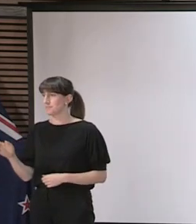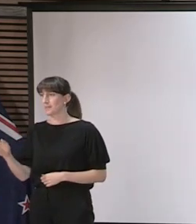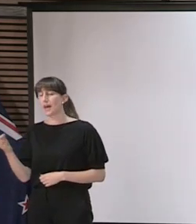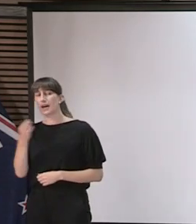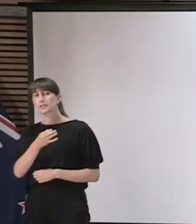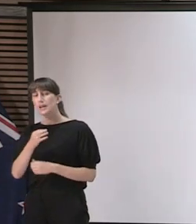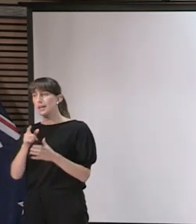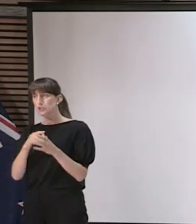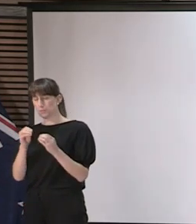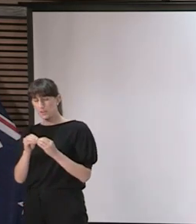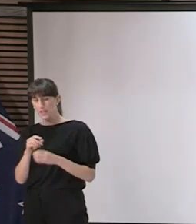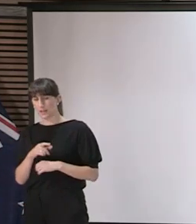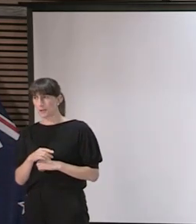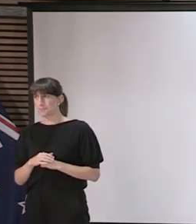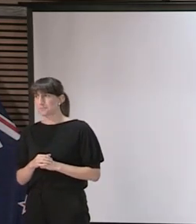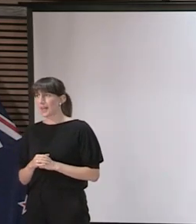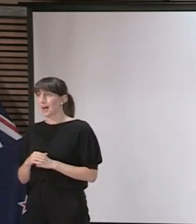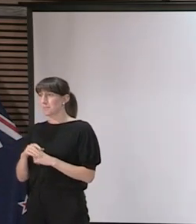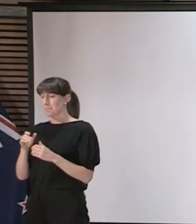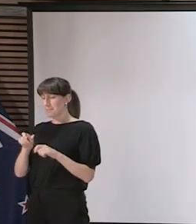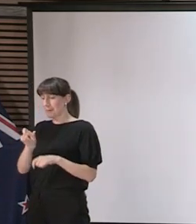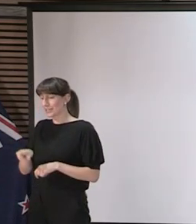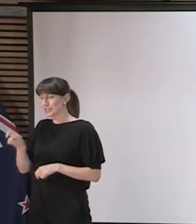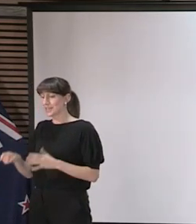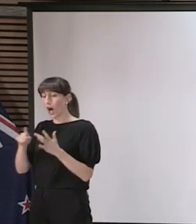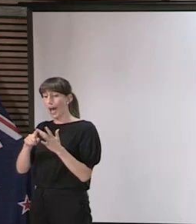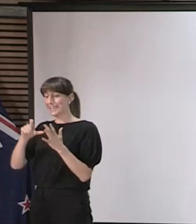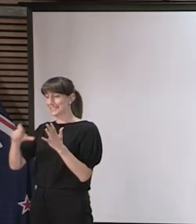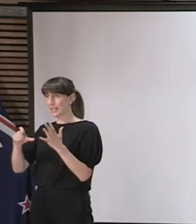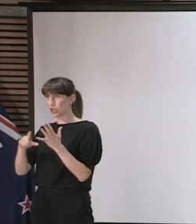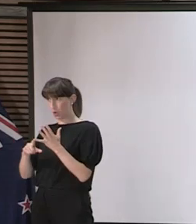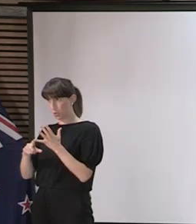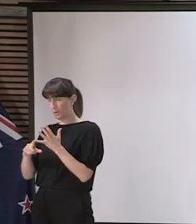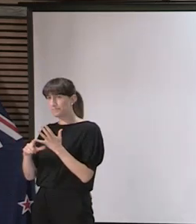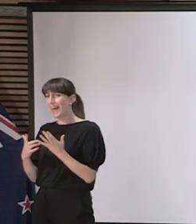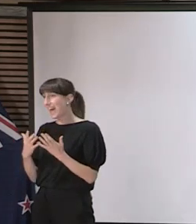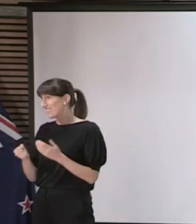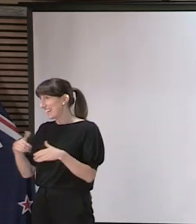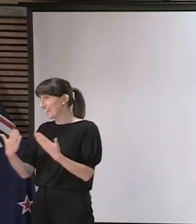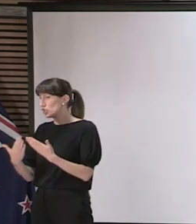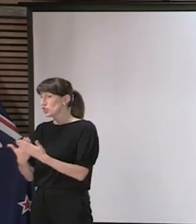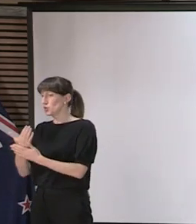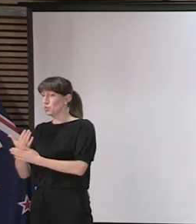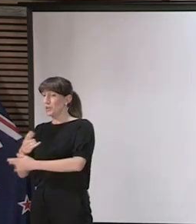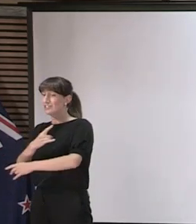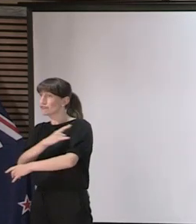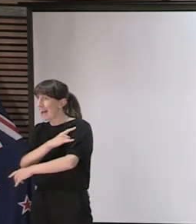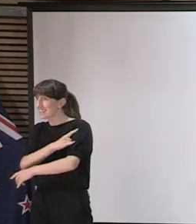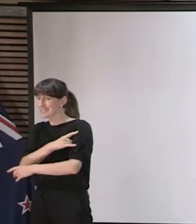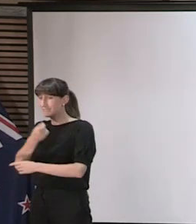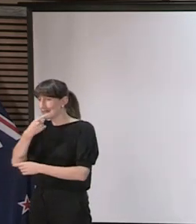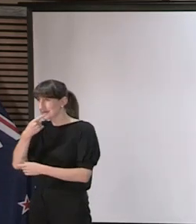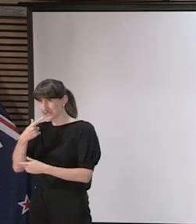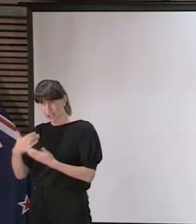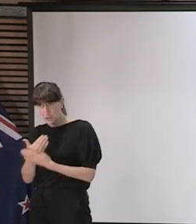about the treatment for those patients in ICU? Are new drugs being used? At this stage, no new drugs are being used, but you will have